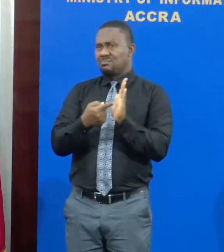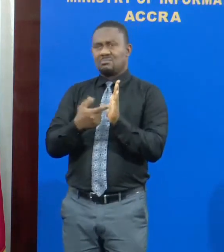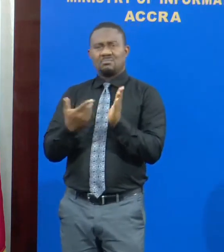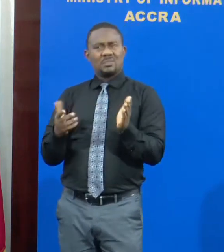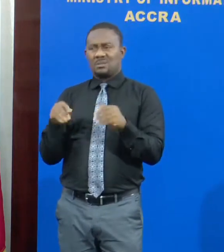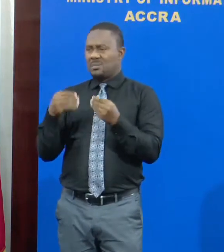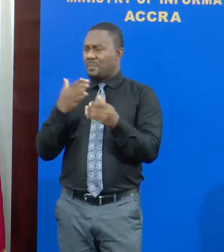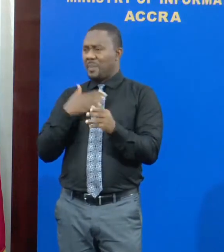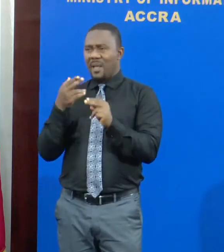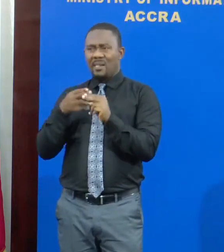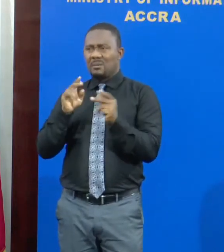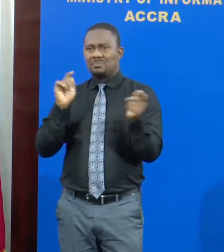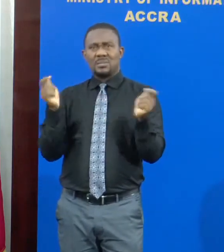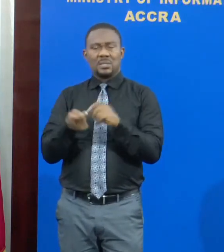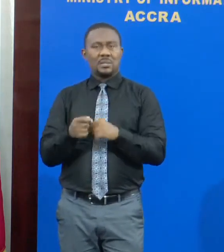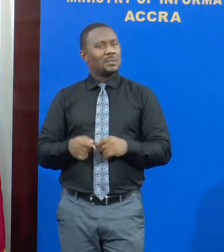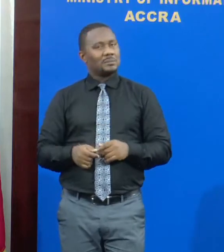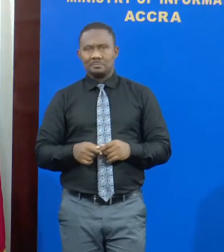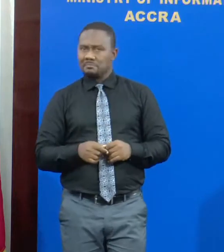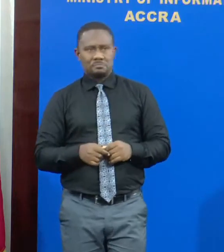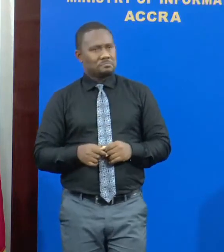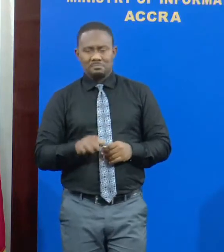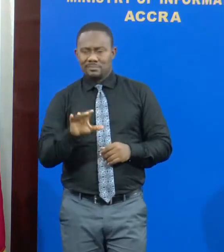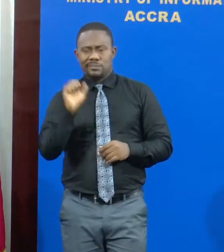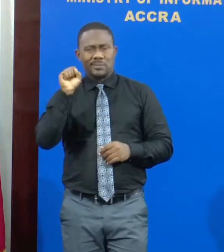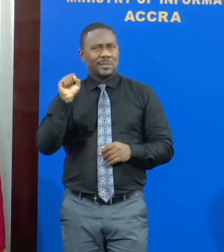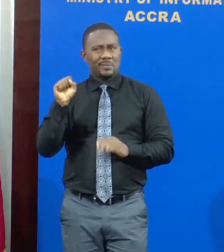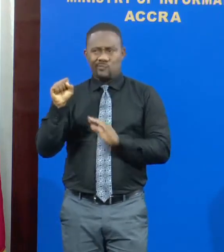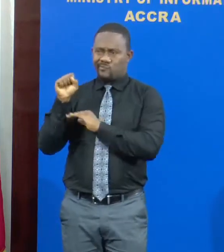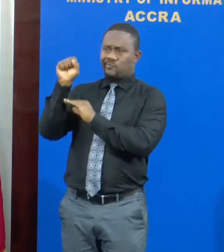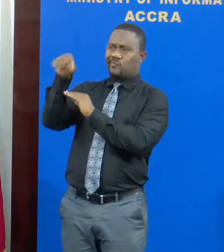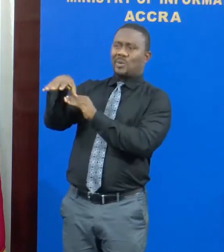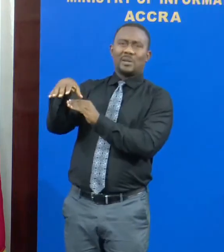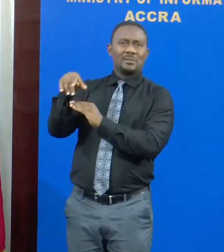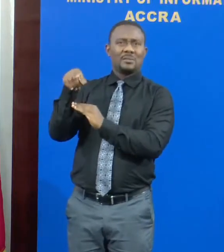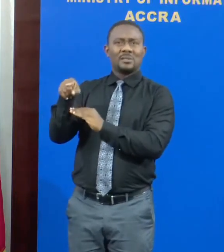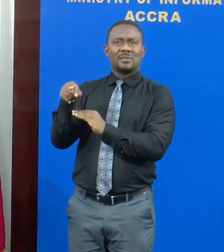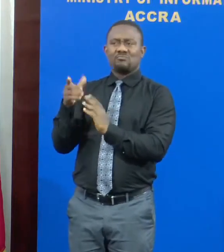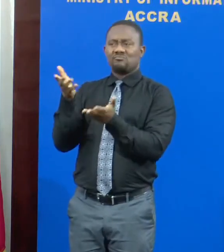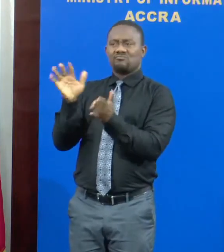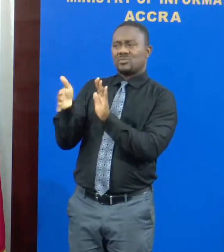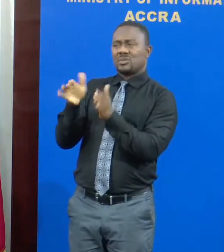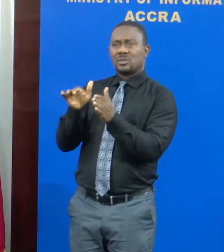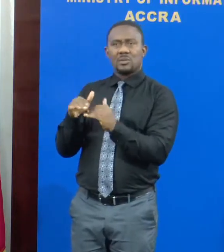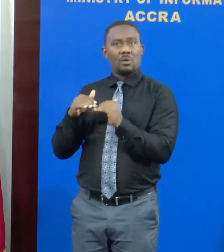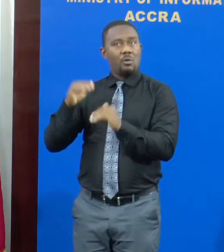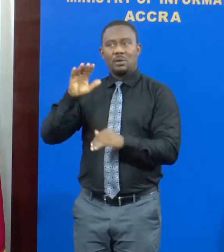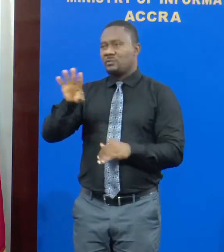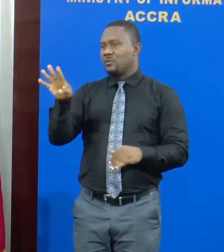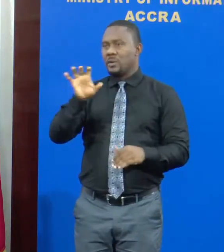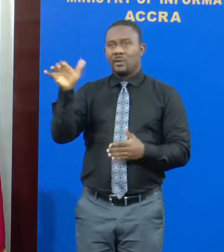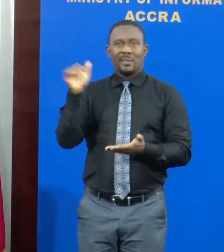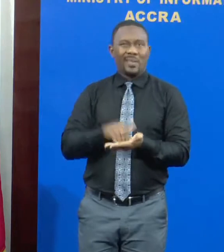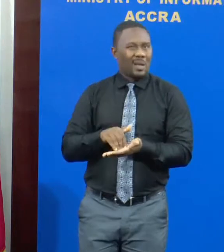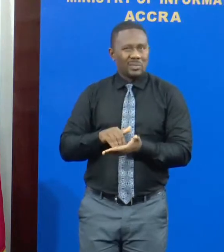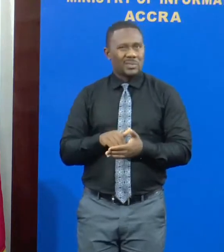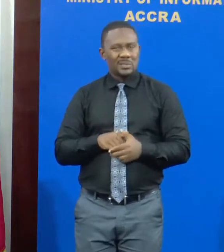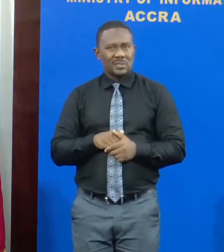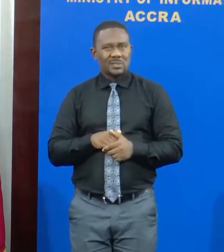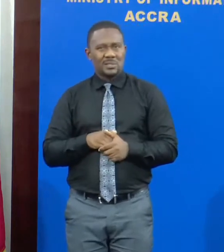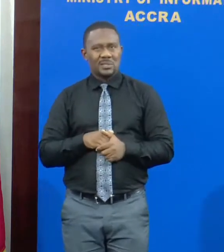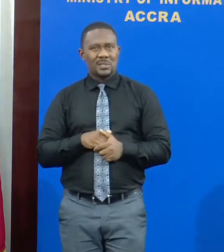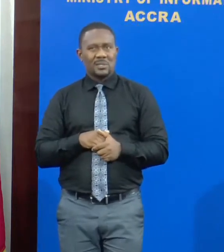new name. The system arrests your application and sends it into adjudication. And we had over 400,000 of those. We